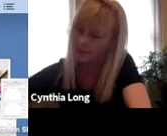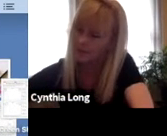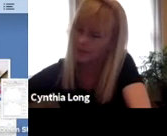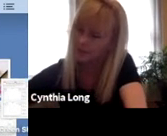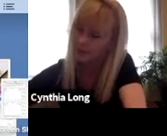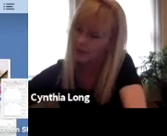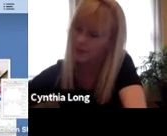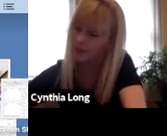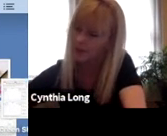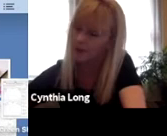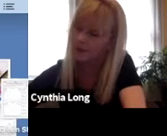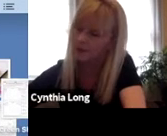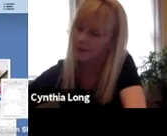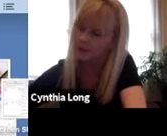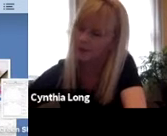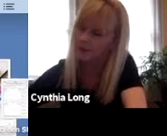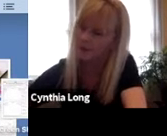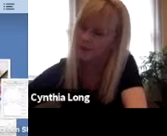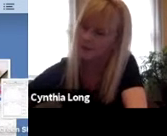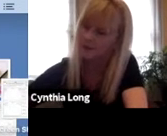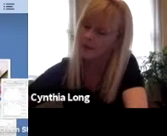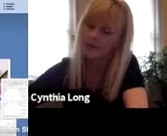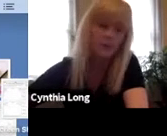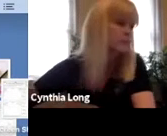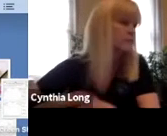I had a piece of paper here.